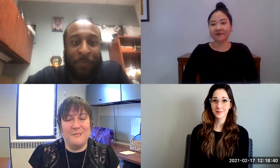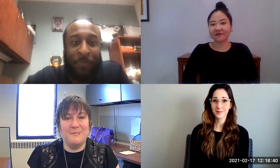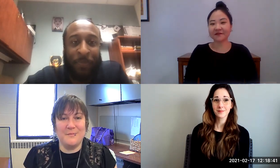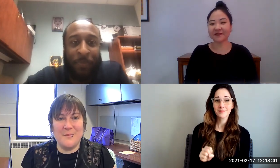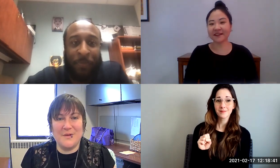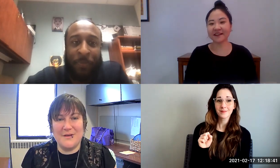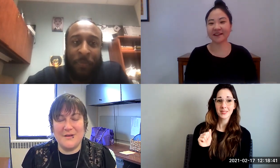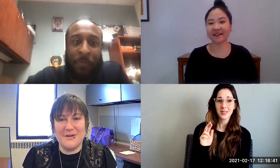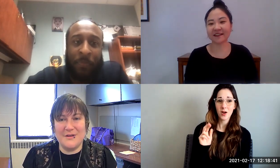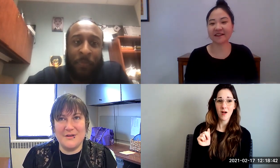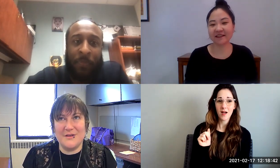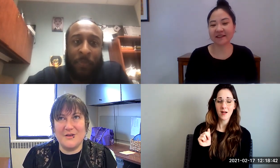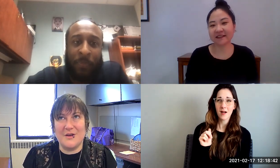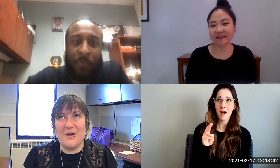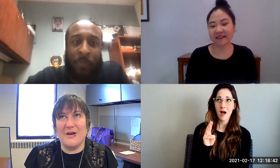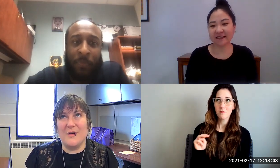Um,